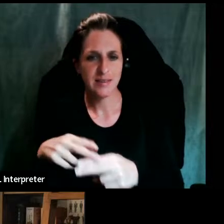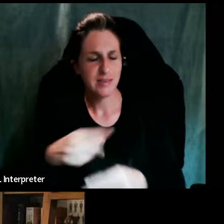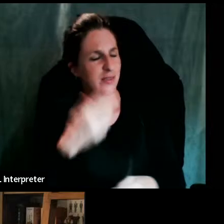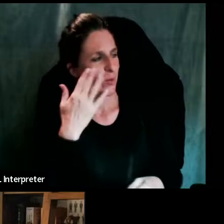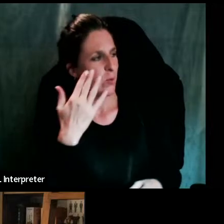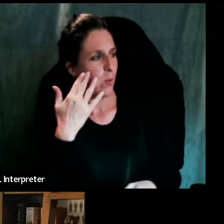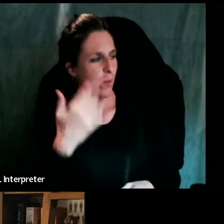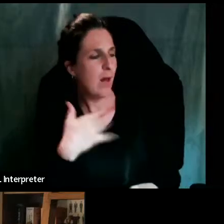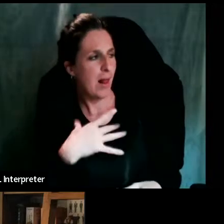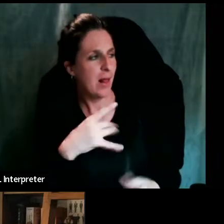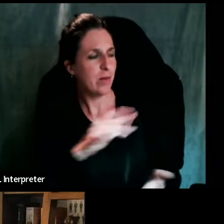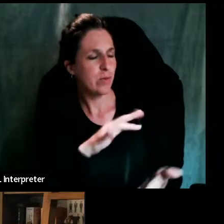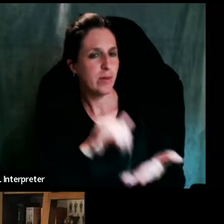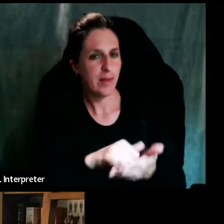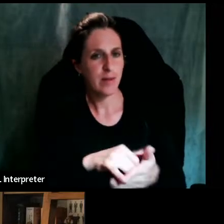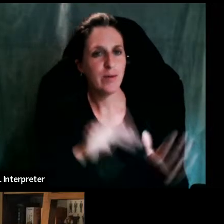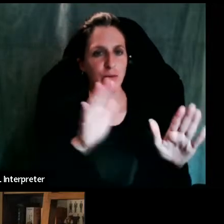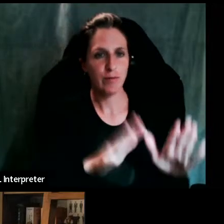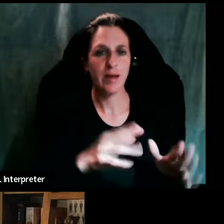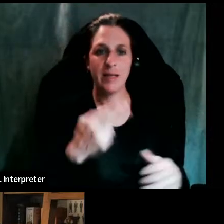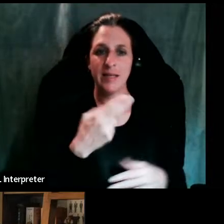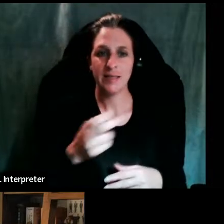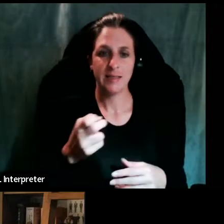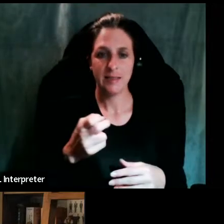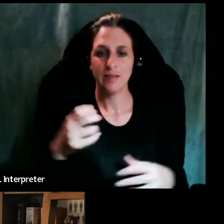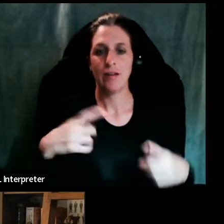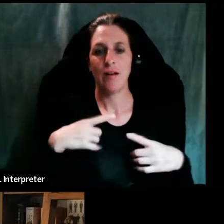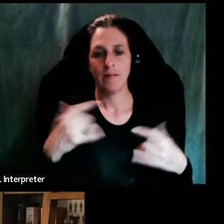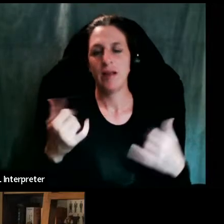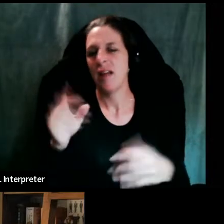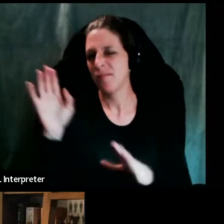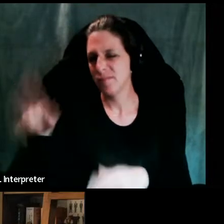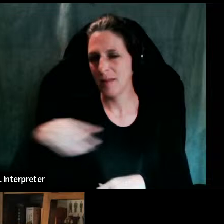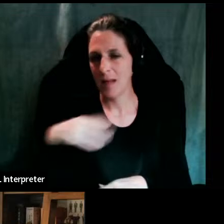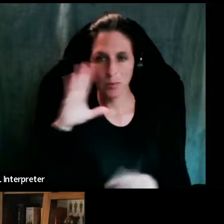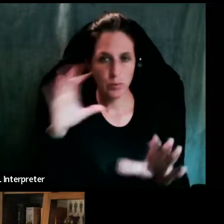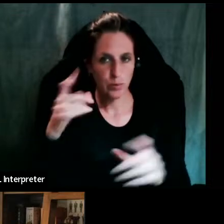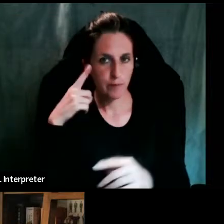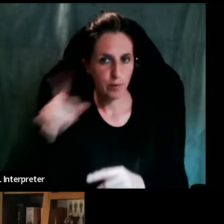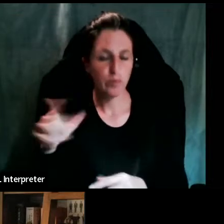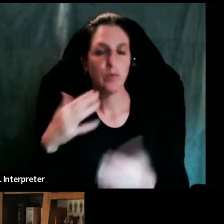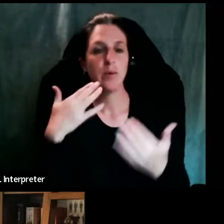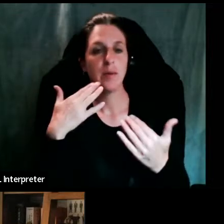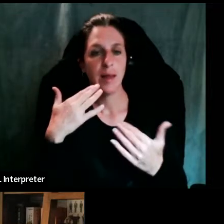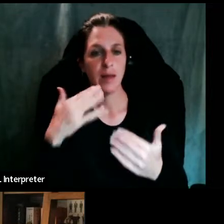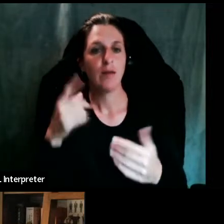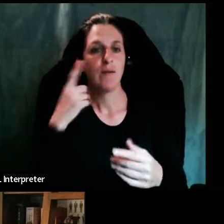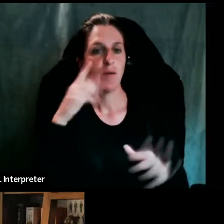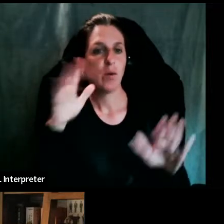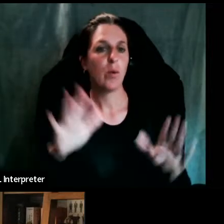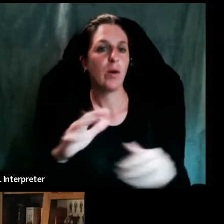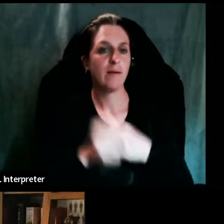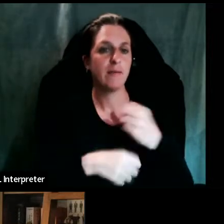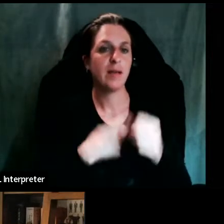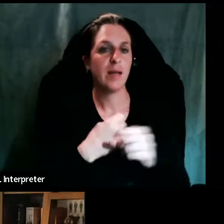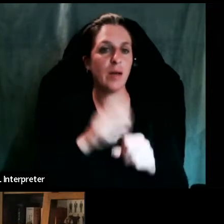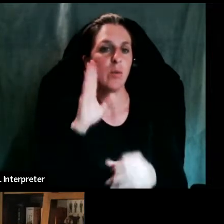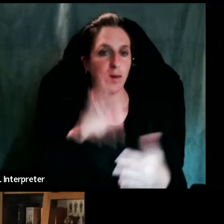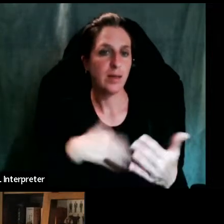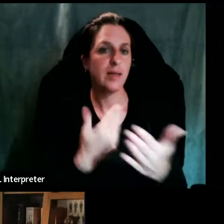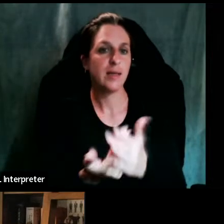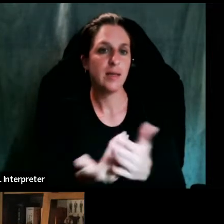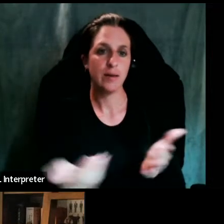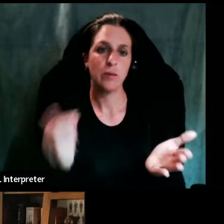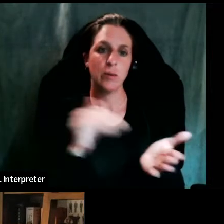okay, great. So he was off today. And it's like, let me do it for you. And I did. So thank you very much for a wonderful year. We'll get to this